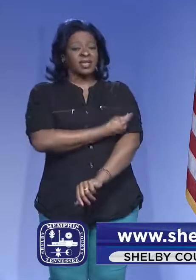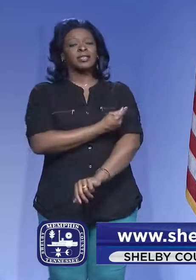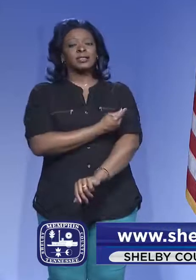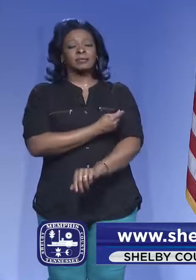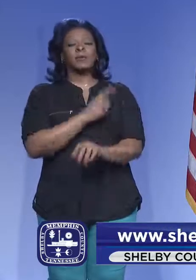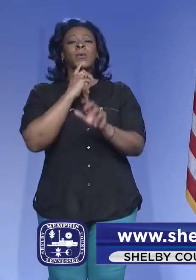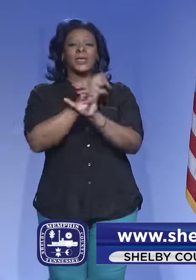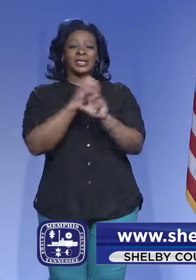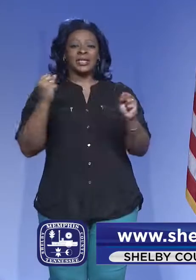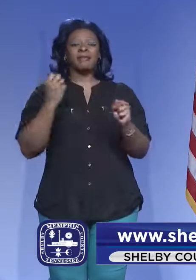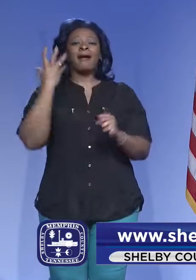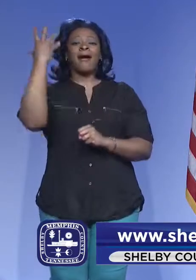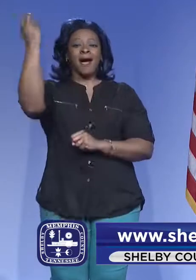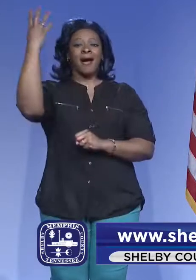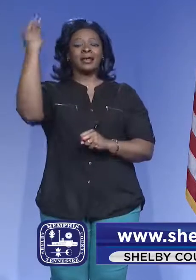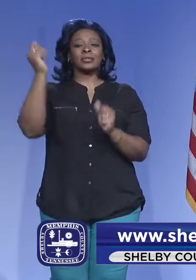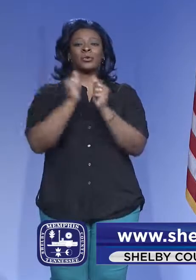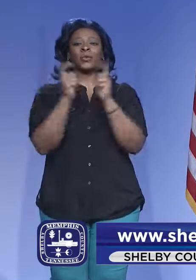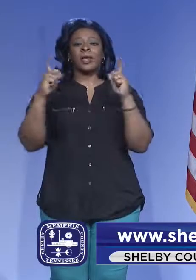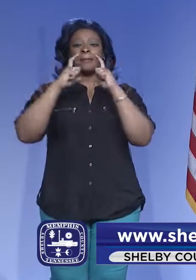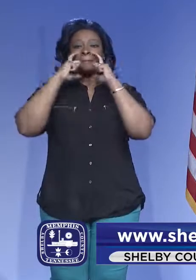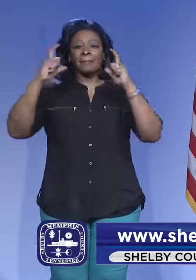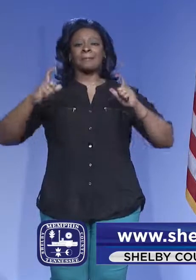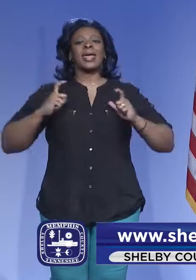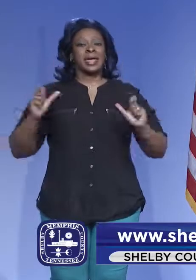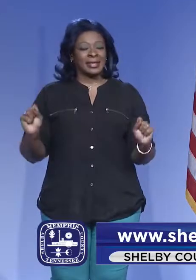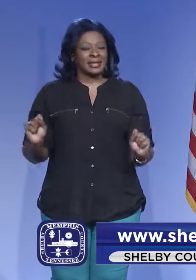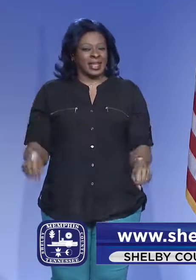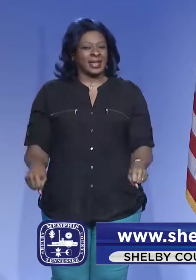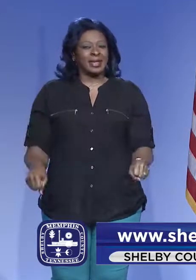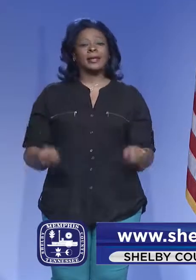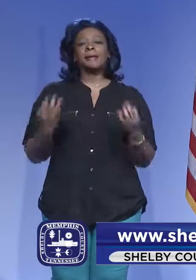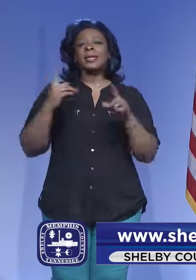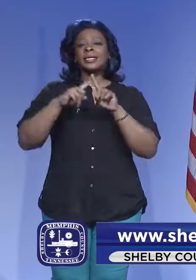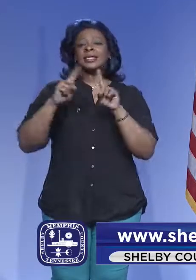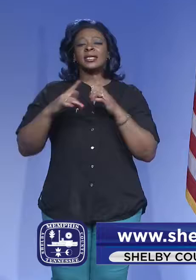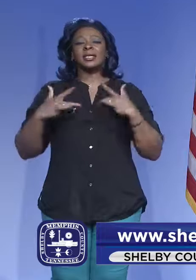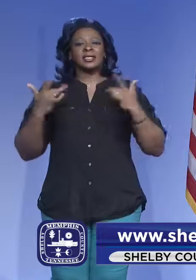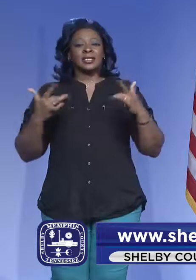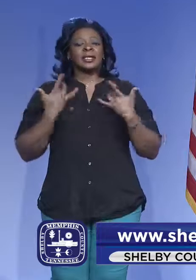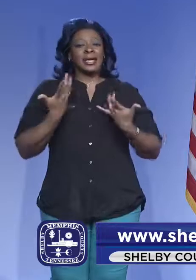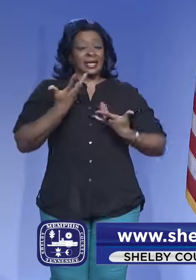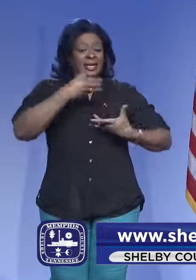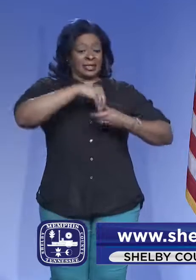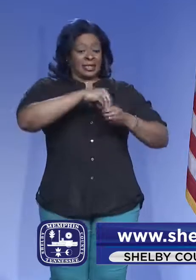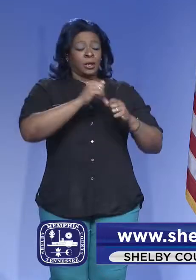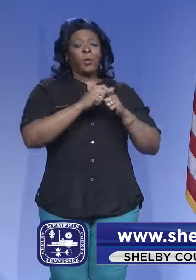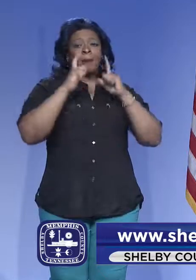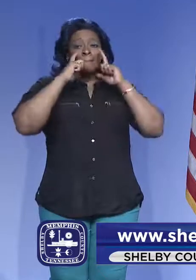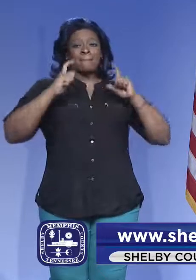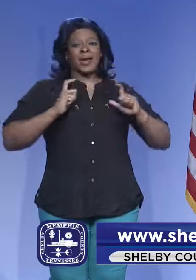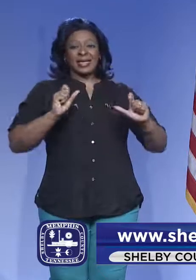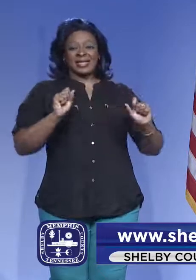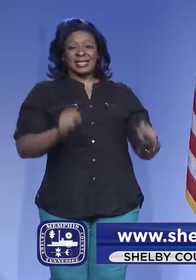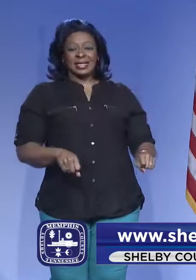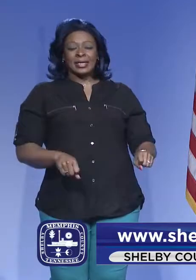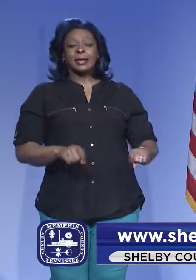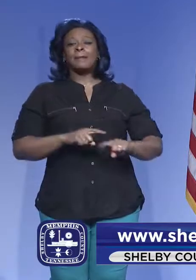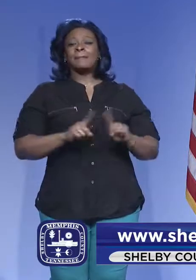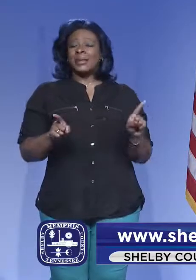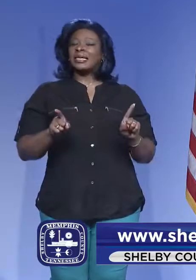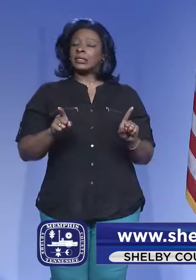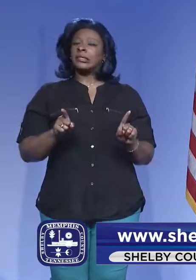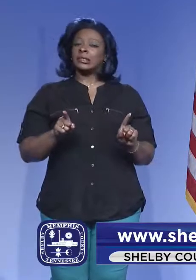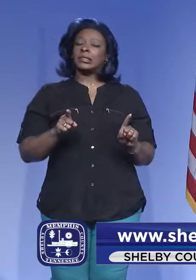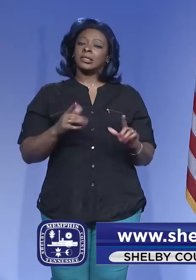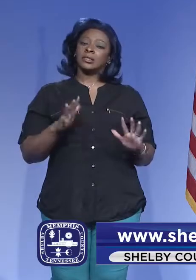very safe to be outside without a mask. It's safe in many instances to be inside without a mask. I think it would be prudent